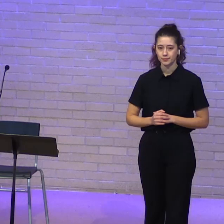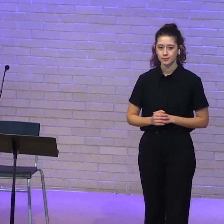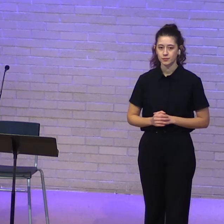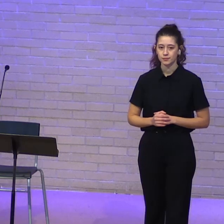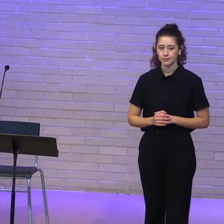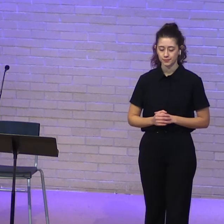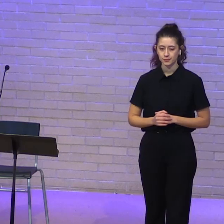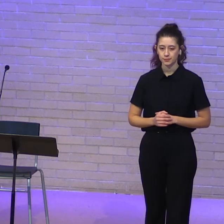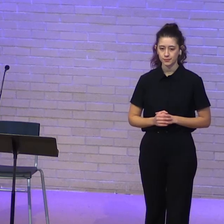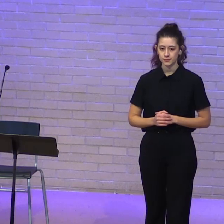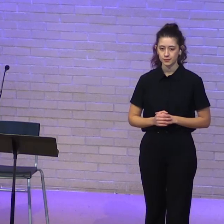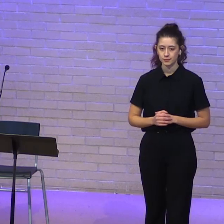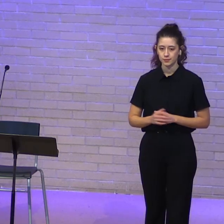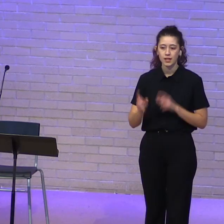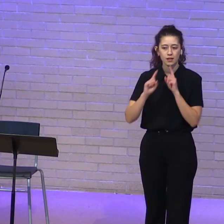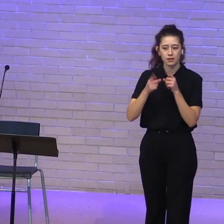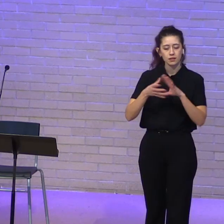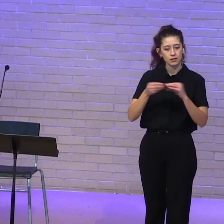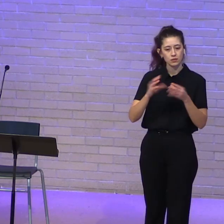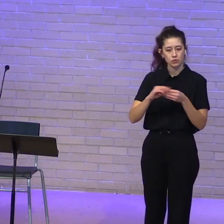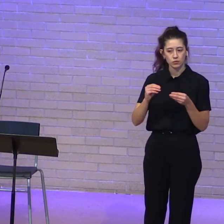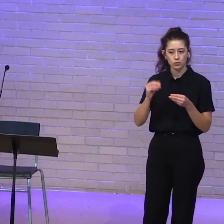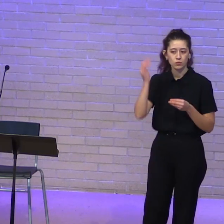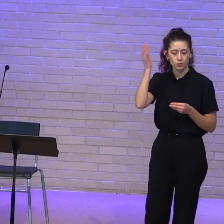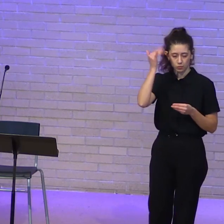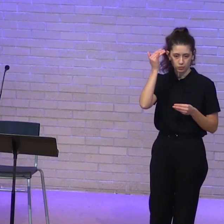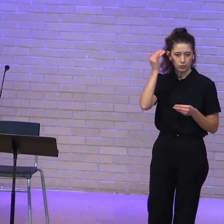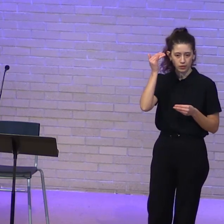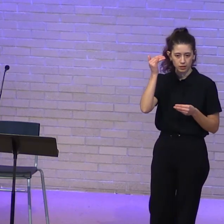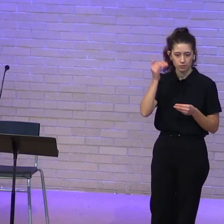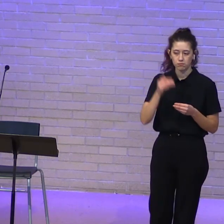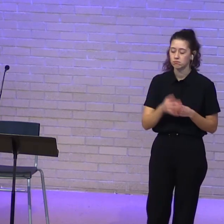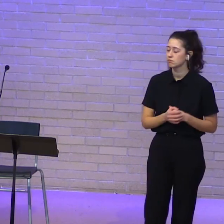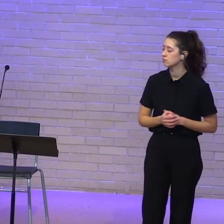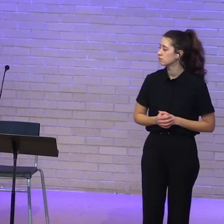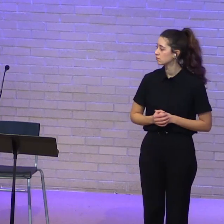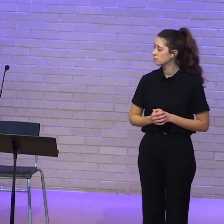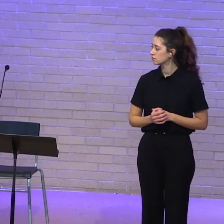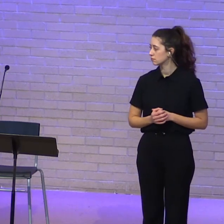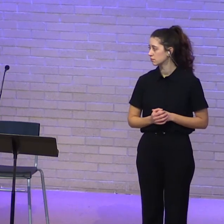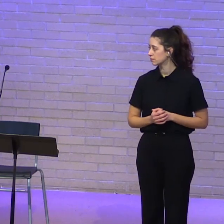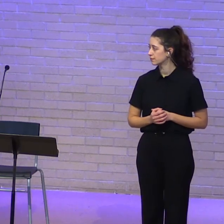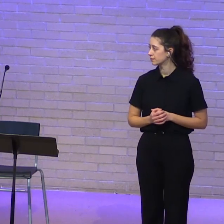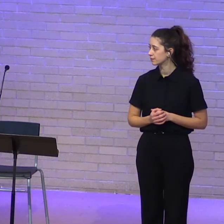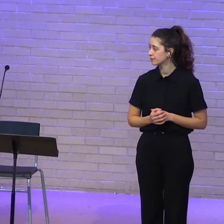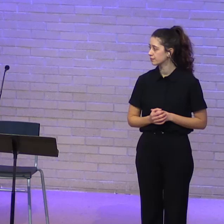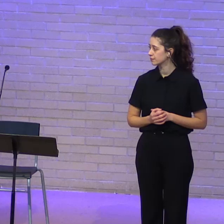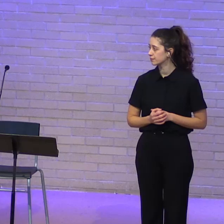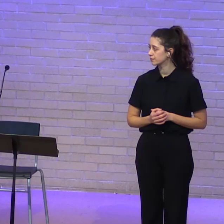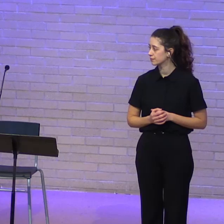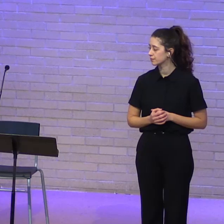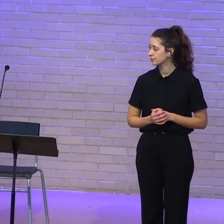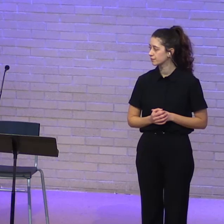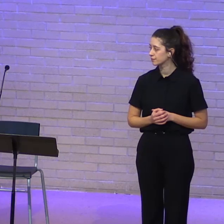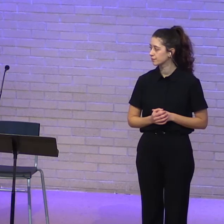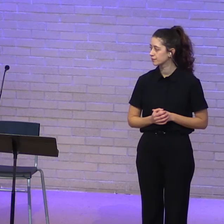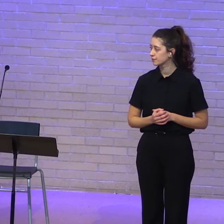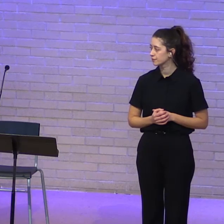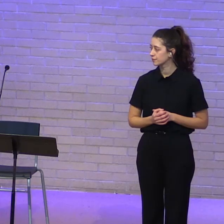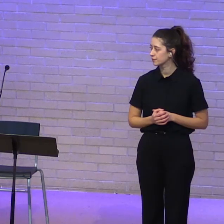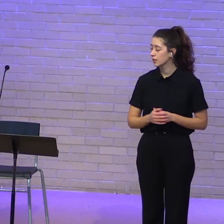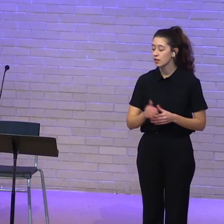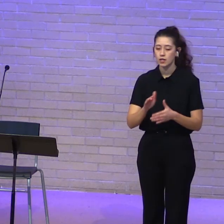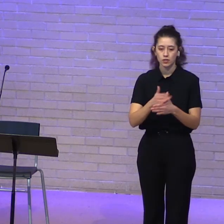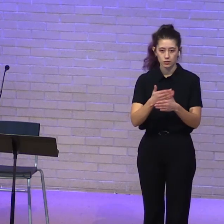building community. We have to be able to share our authentic experiences, and we have to receive those stories